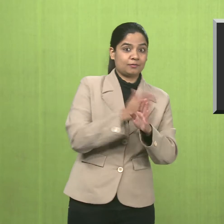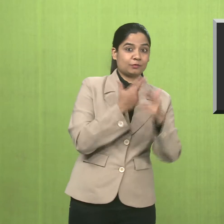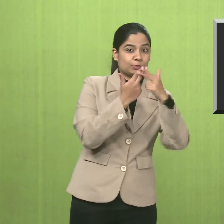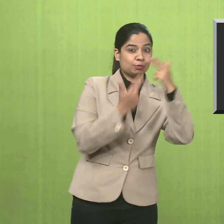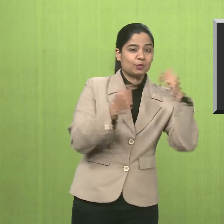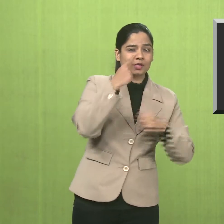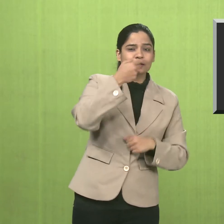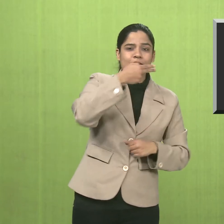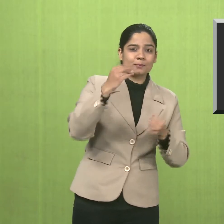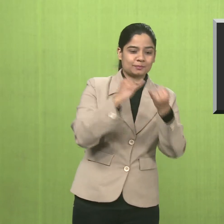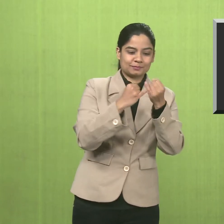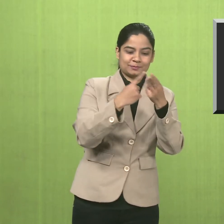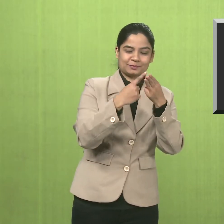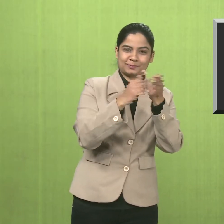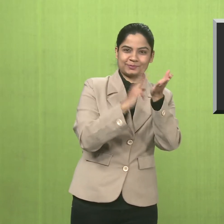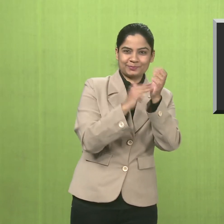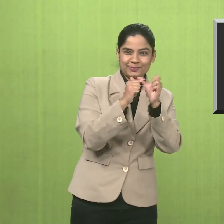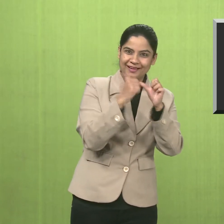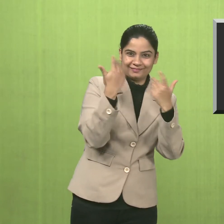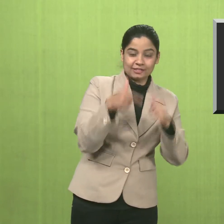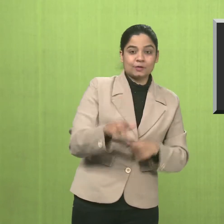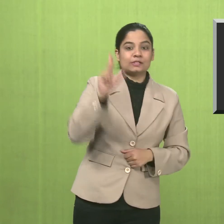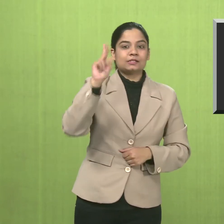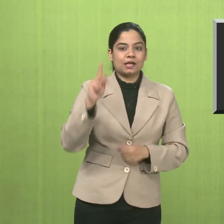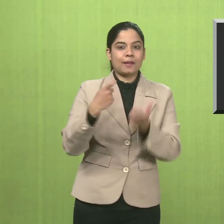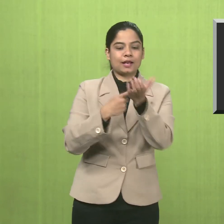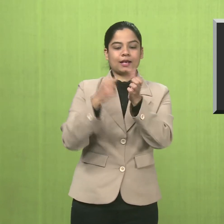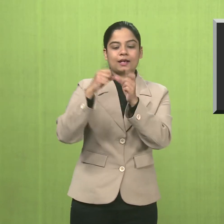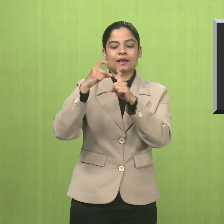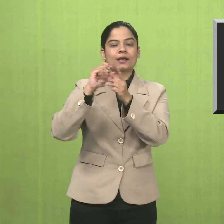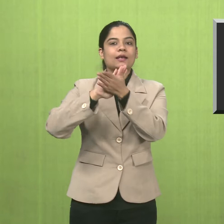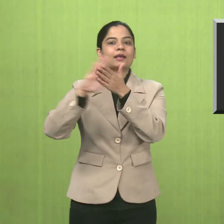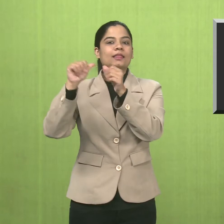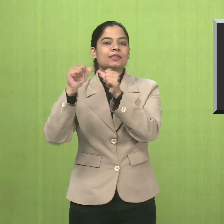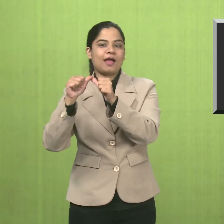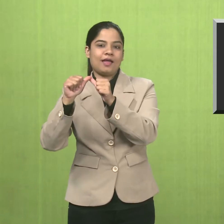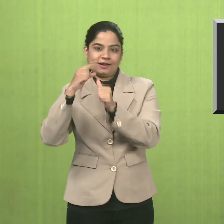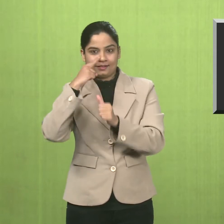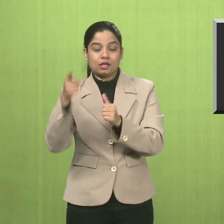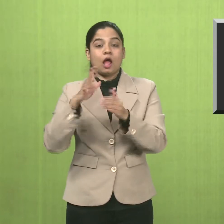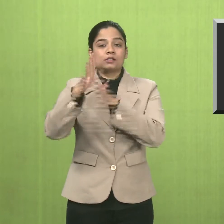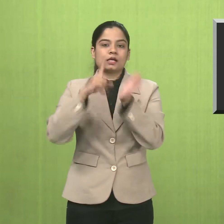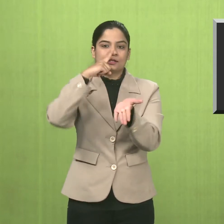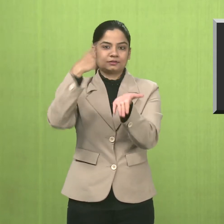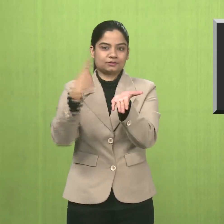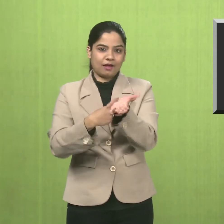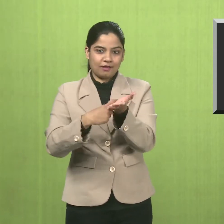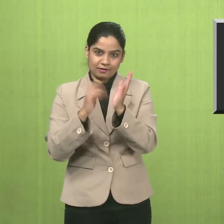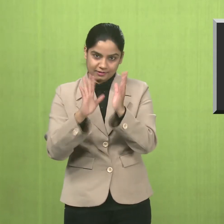Let's begin with a story. We have already discussed a story of Seema. Let's discuss a story of Radha. This is how I'm